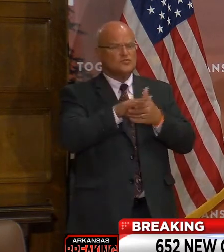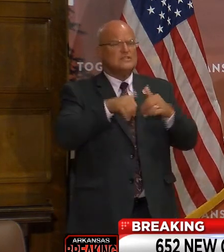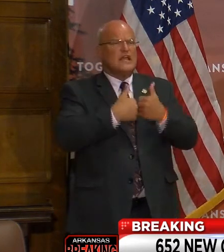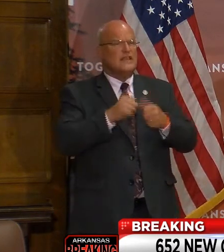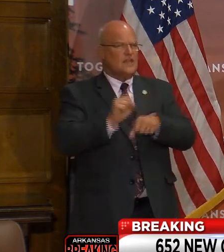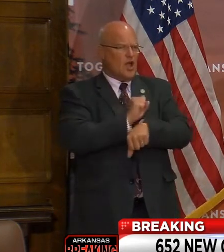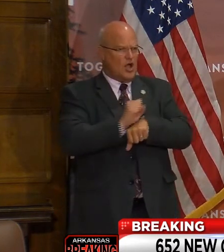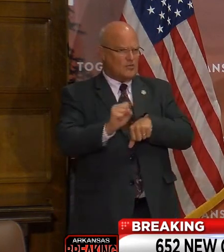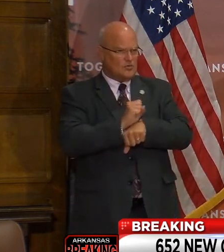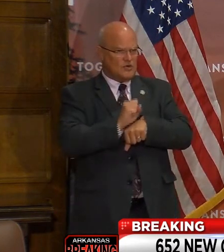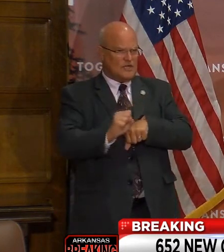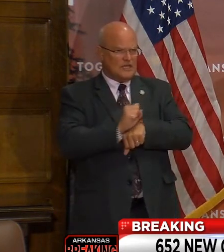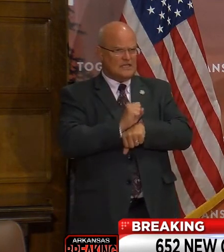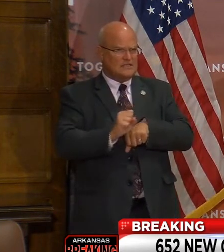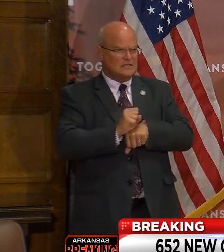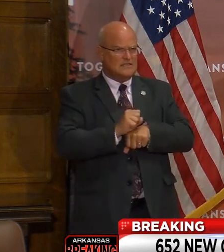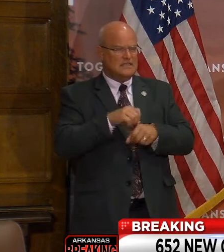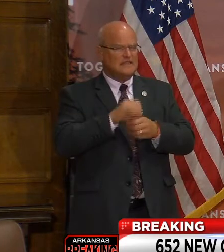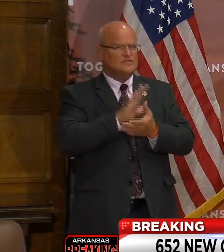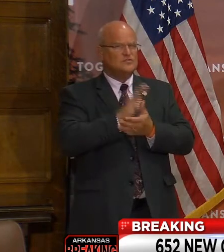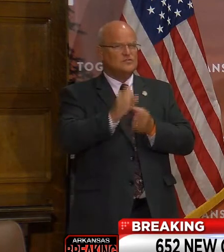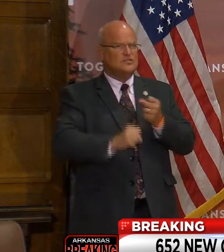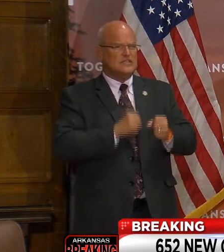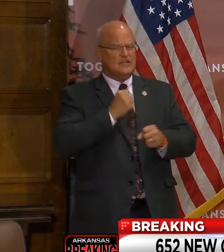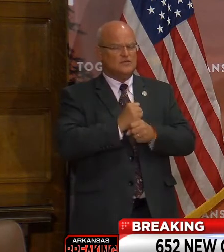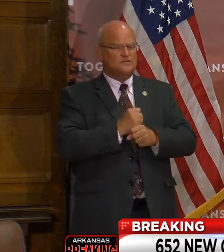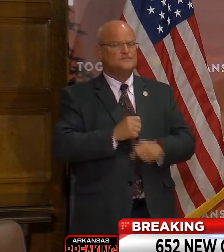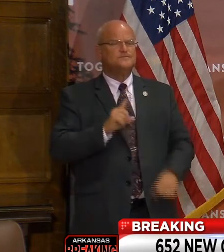operate in the school year?